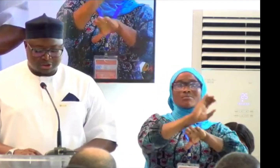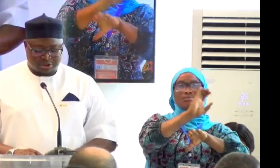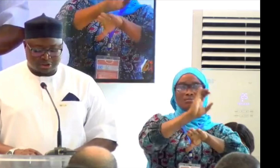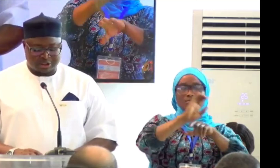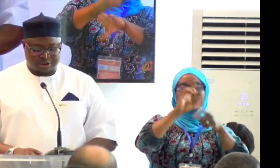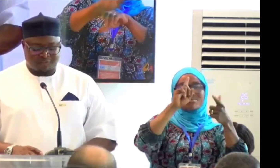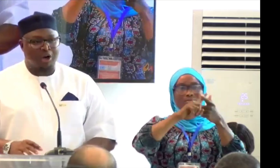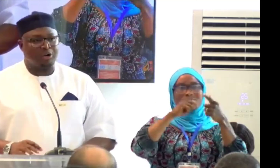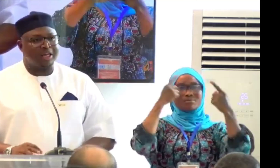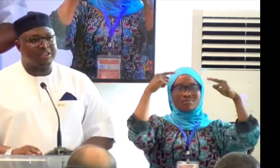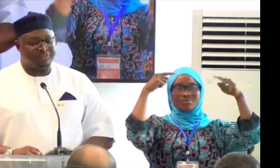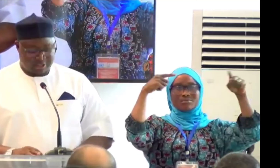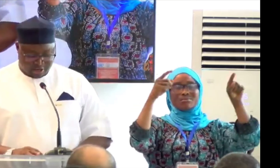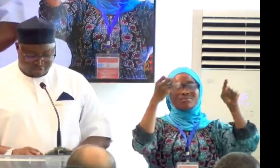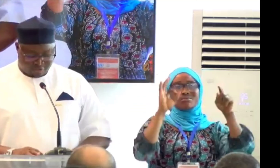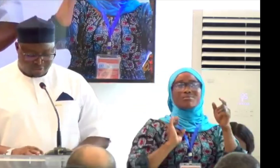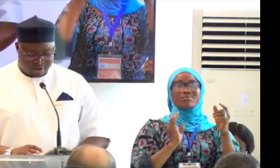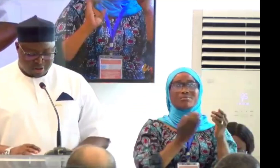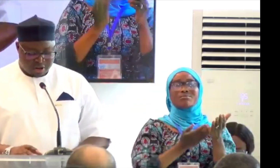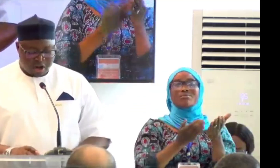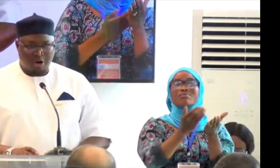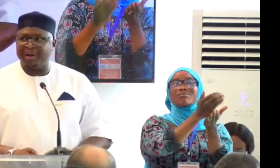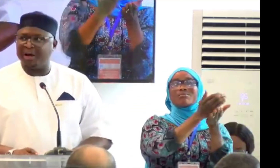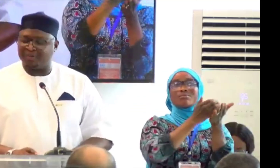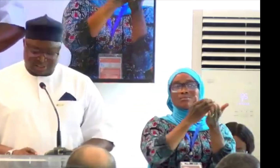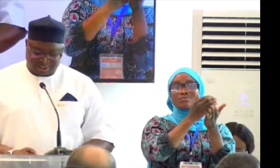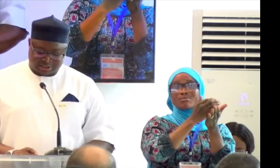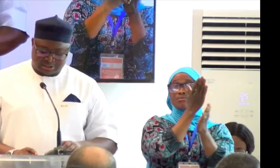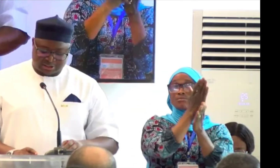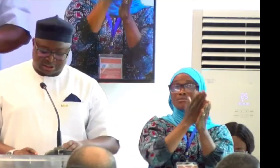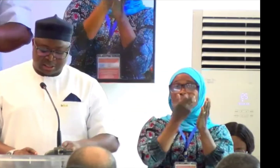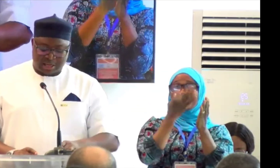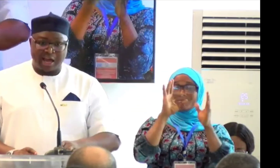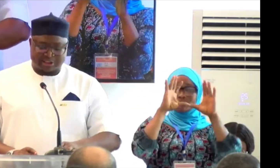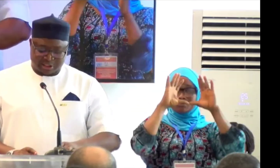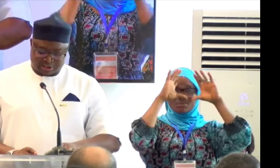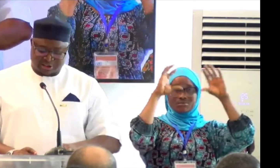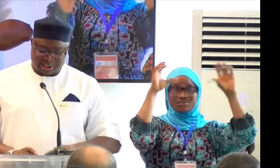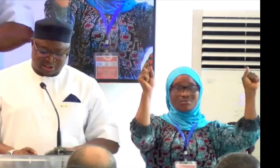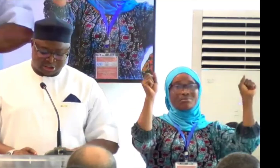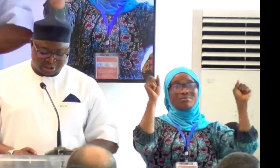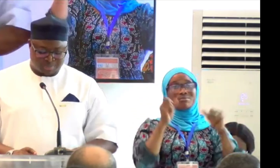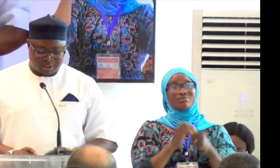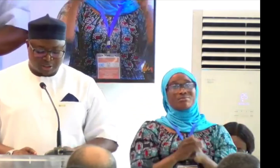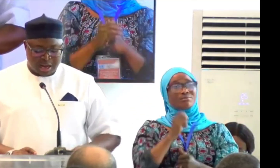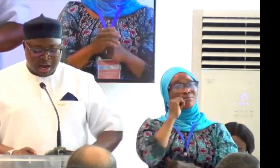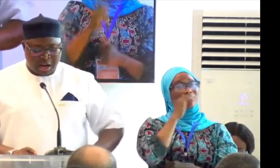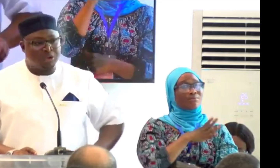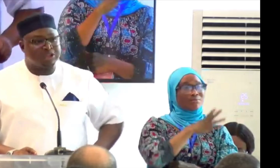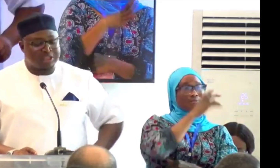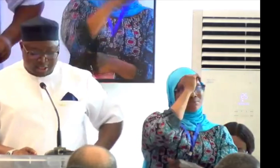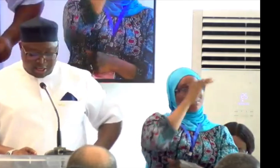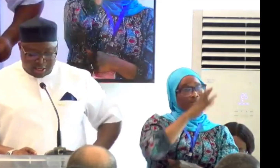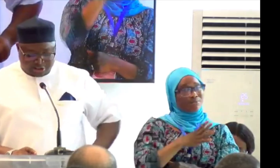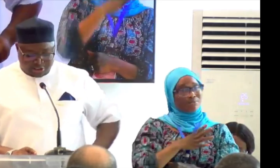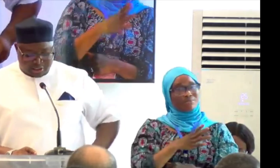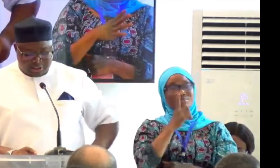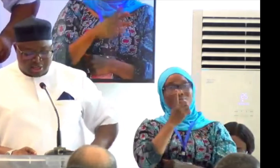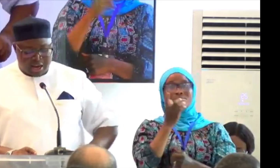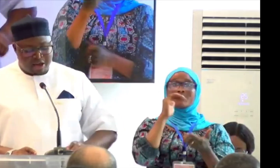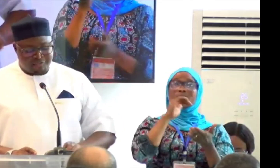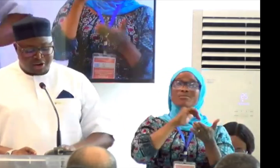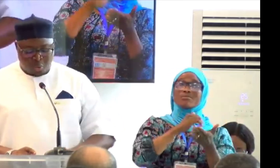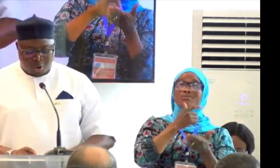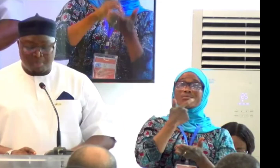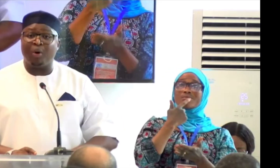to the success of our collective endeavor. On behalf of His Excellencies, ladies and gentlemen, I once again